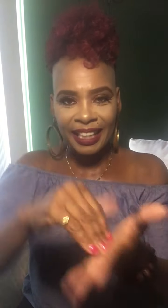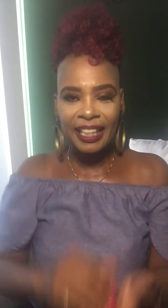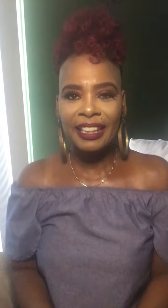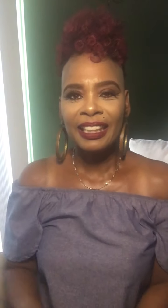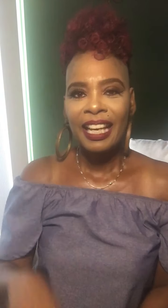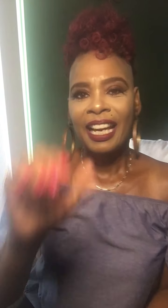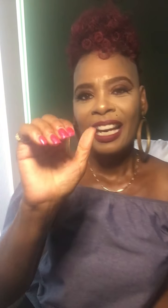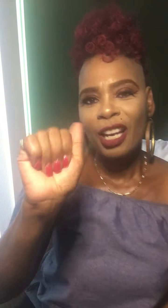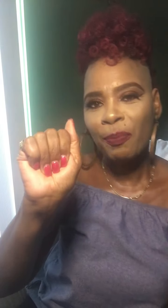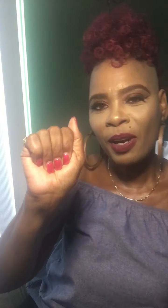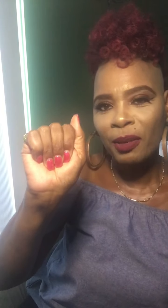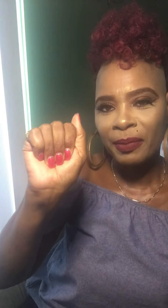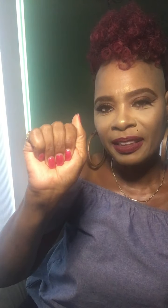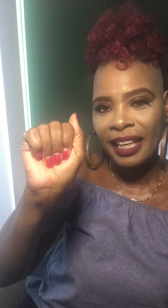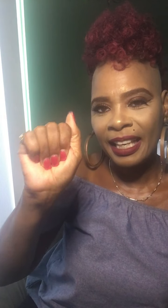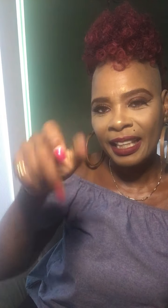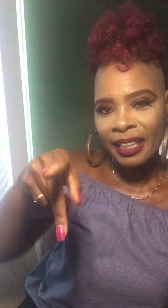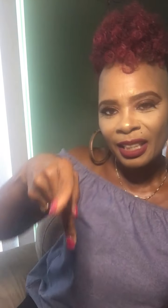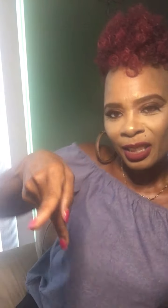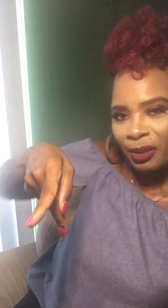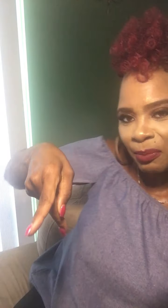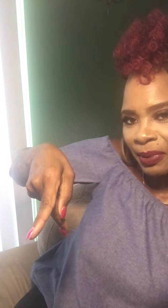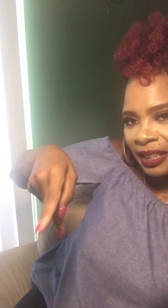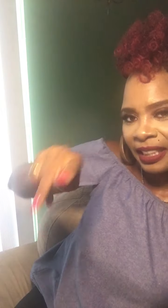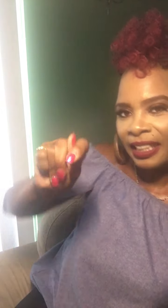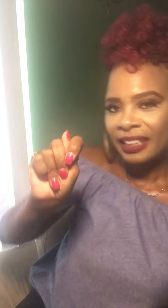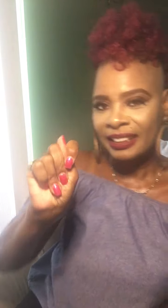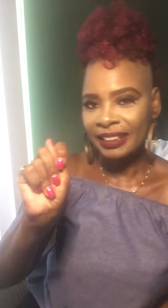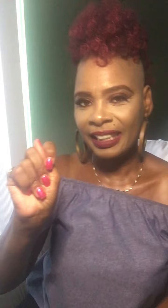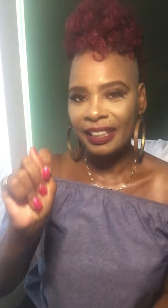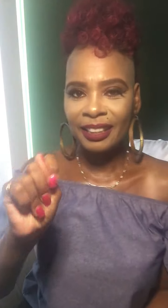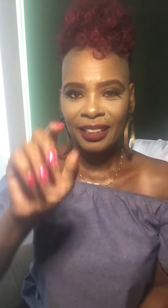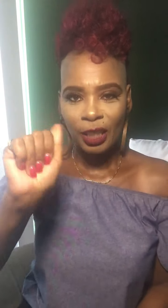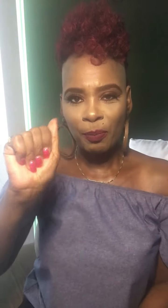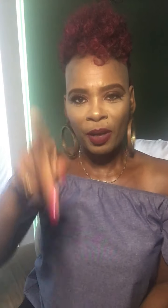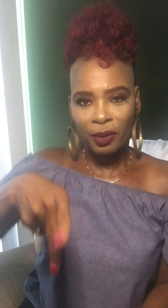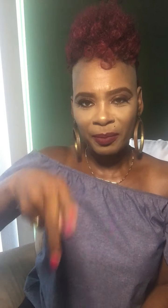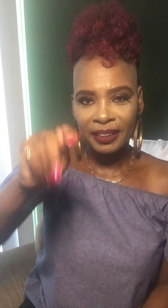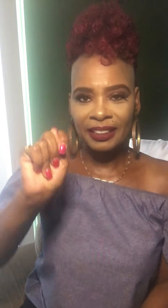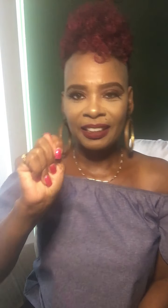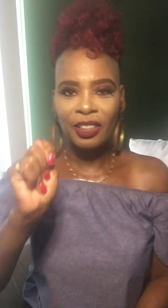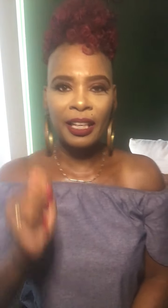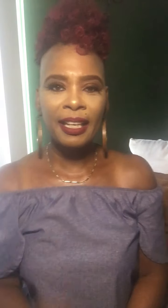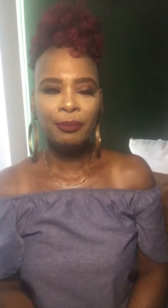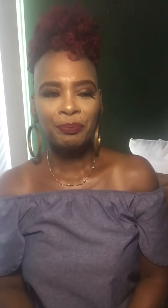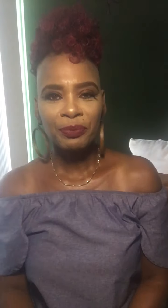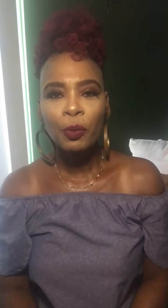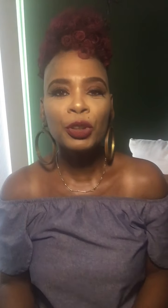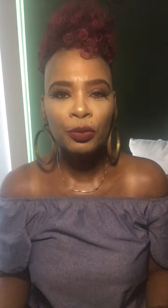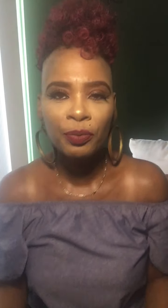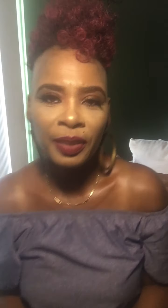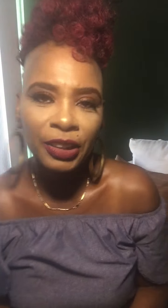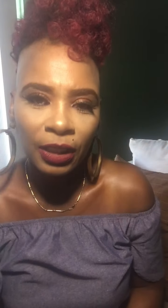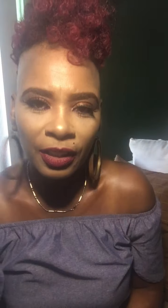Again, apartment. A, P, T. Apartment. Okay? Once you finish learning